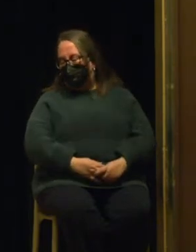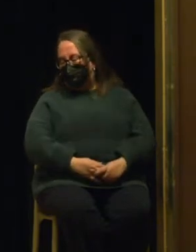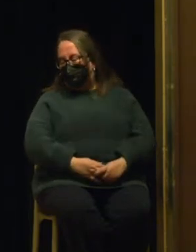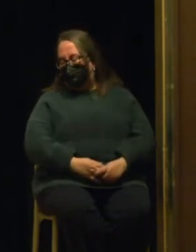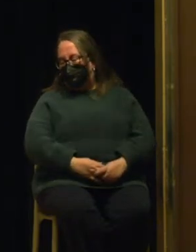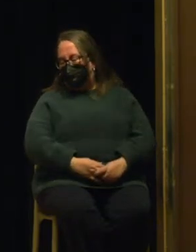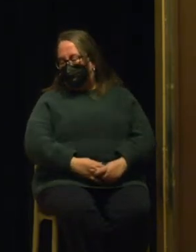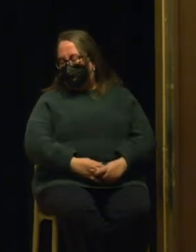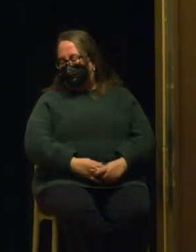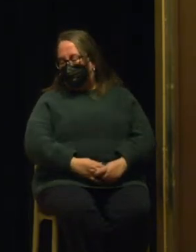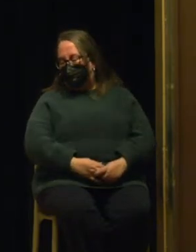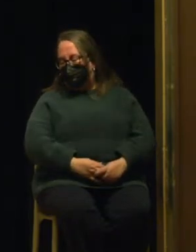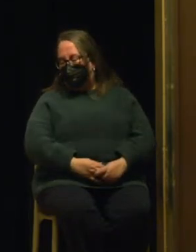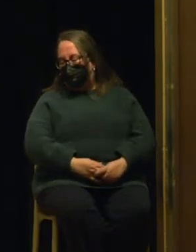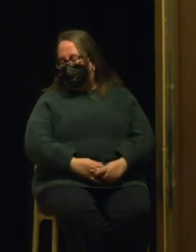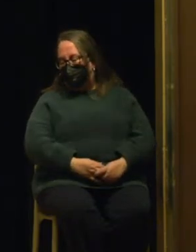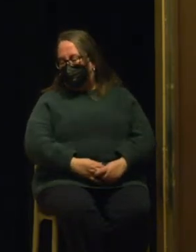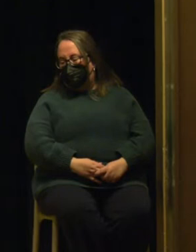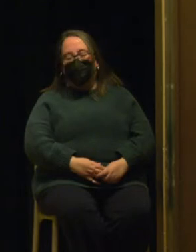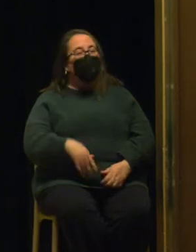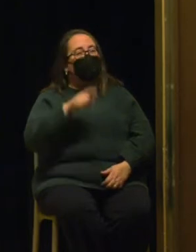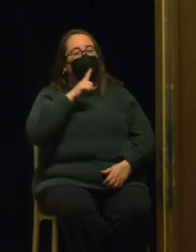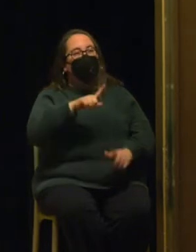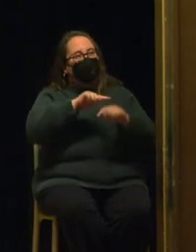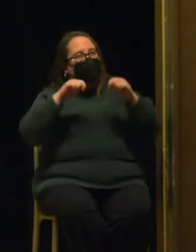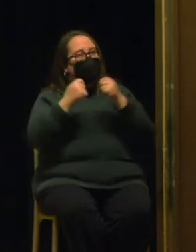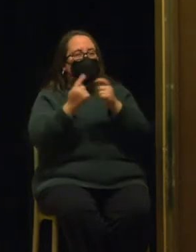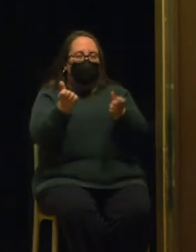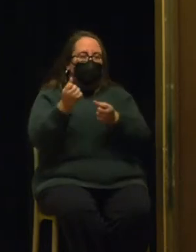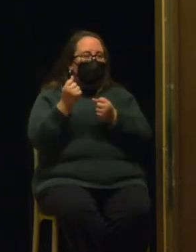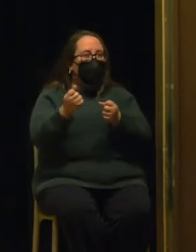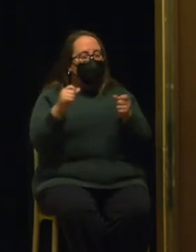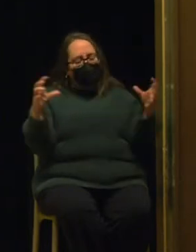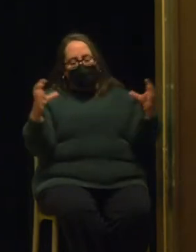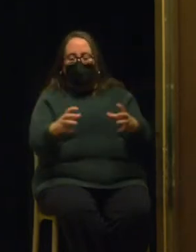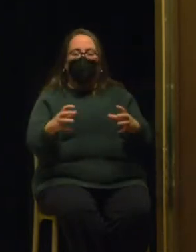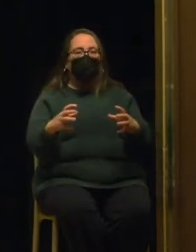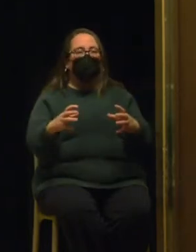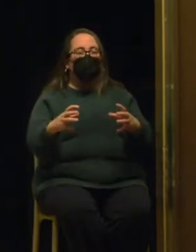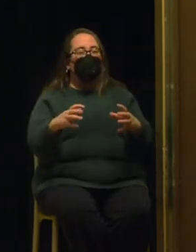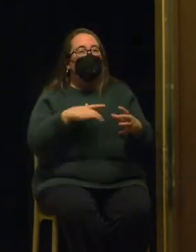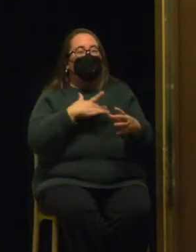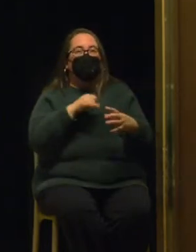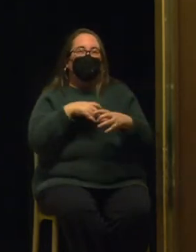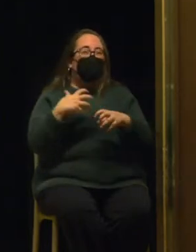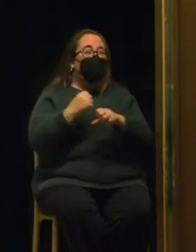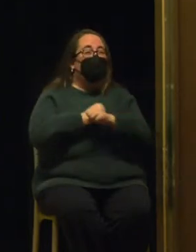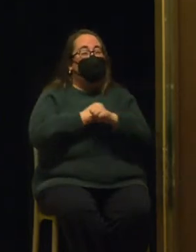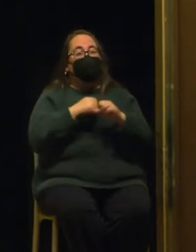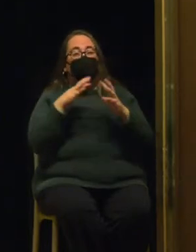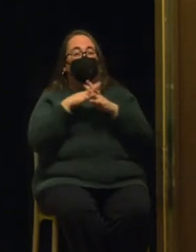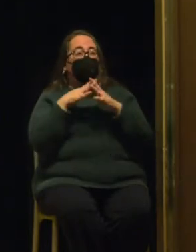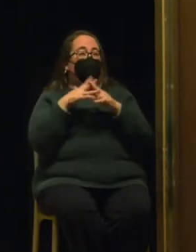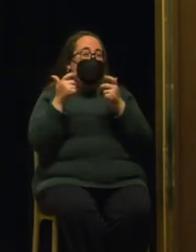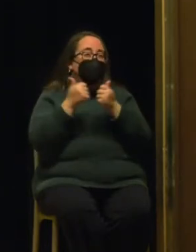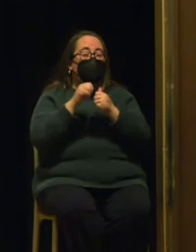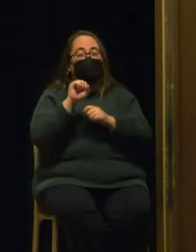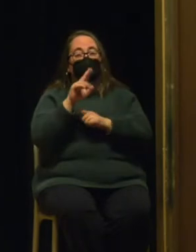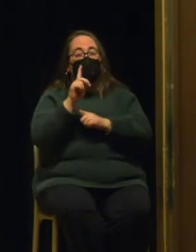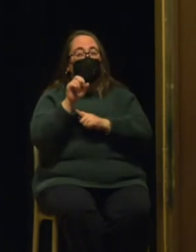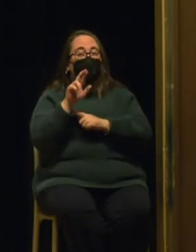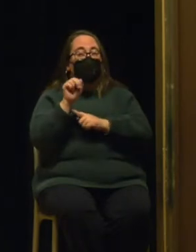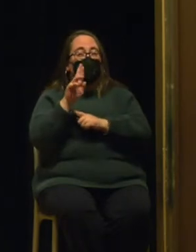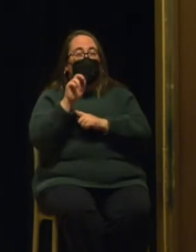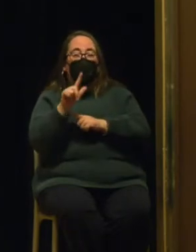things. It was such a team effort. Mm-hmm. And so it felt like winning the Super Bowl. Yeah. You know, when we had a program, and like I said, you